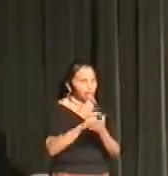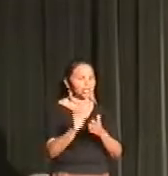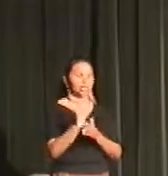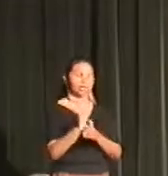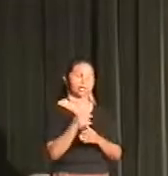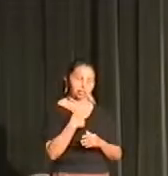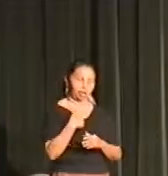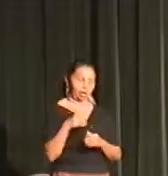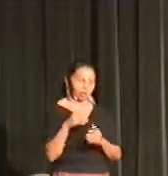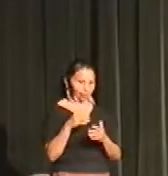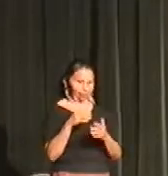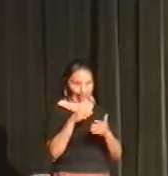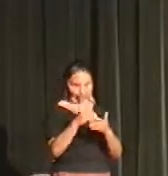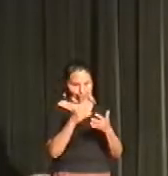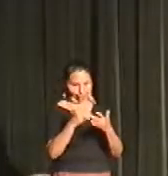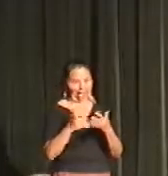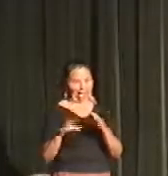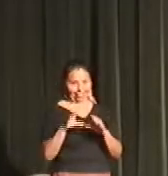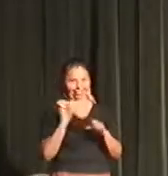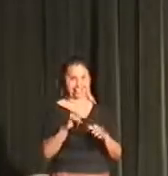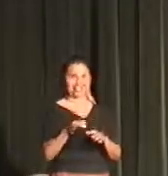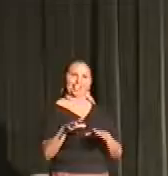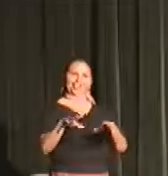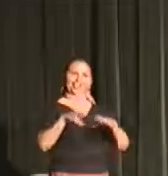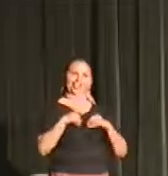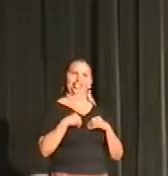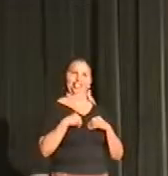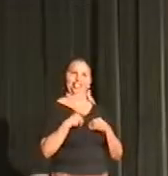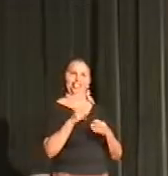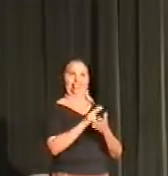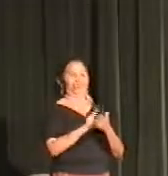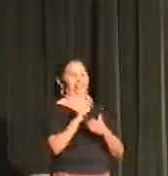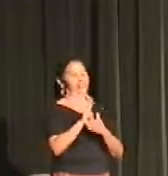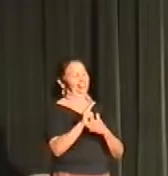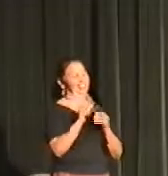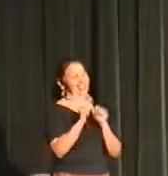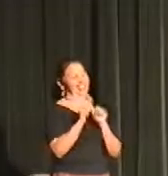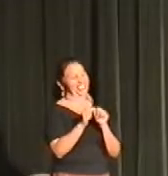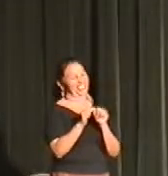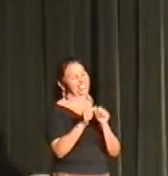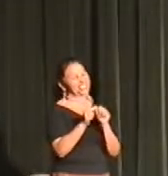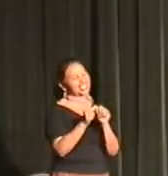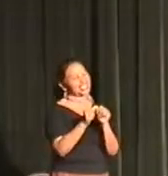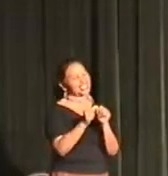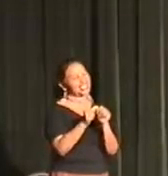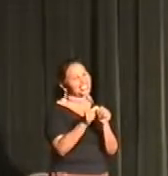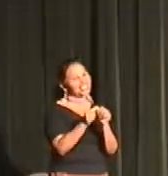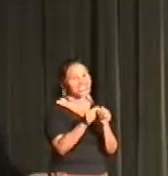footwork, and I was accepted at a university, and I went ahead and I continued, to go on to school.